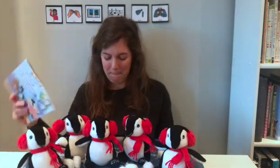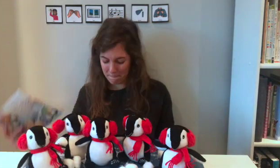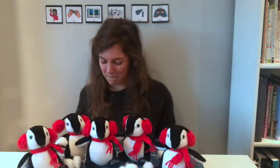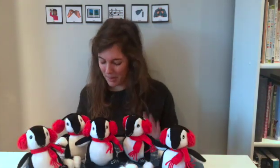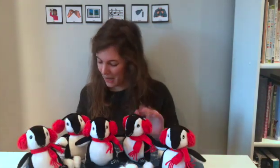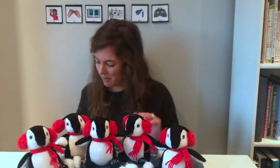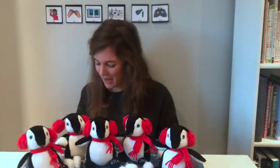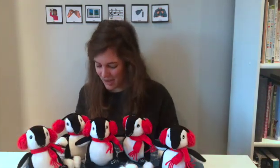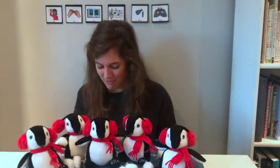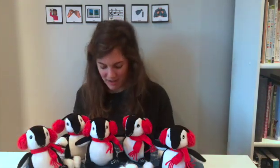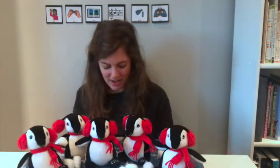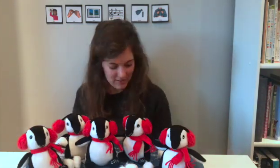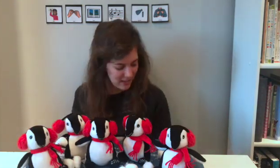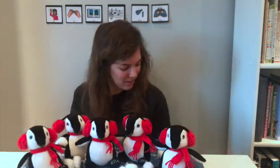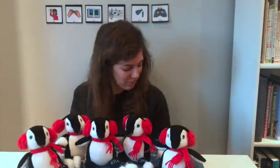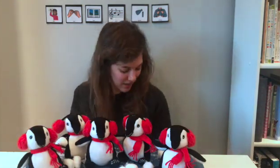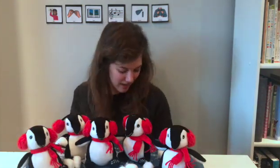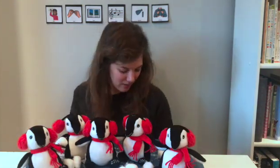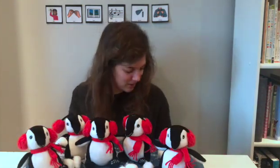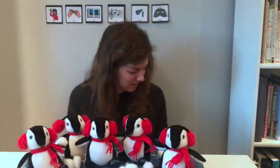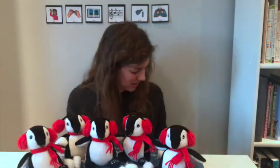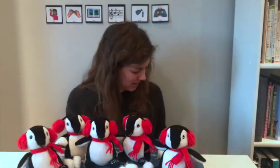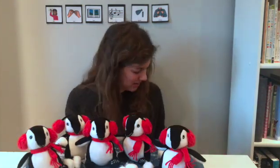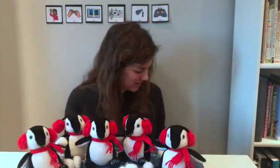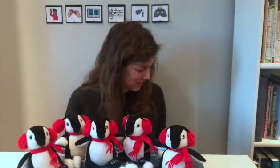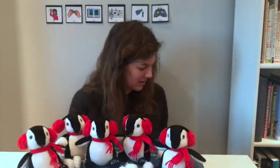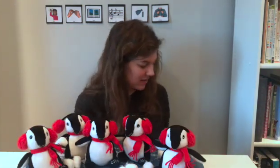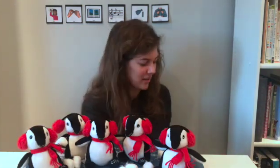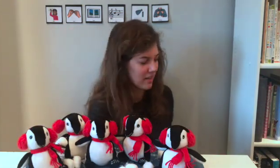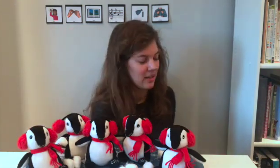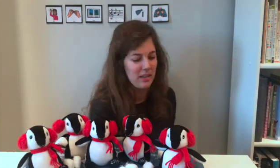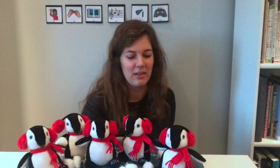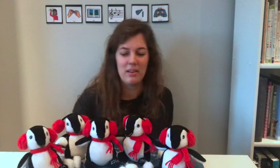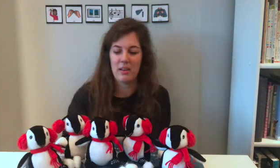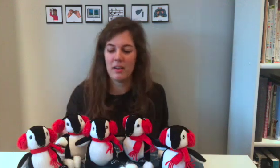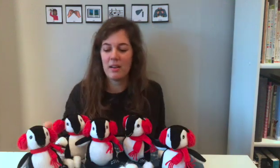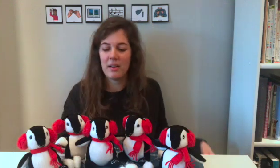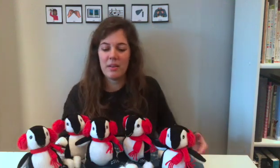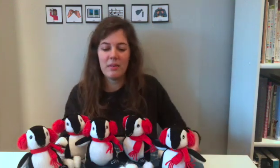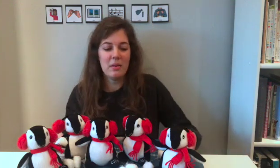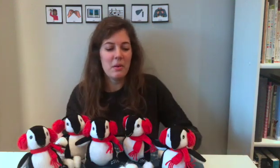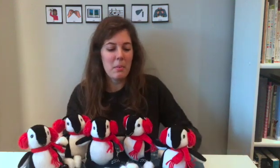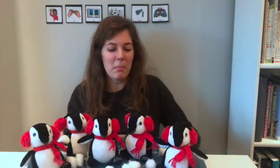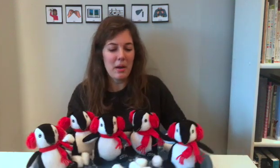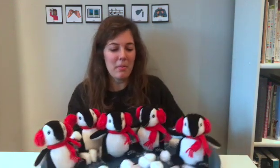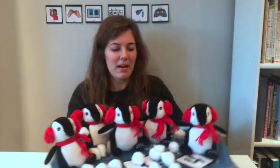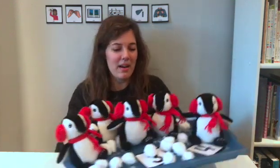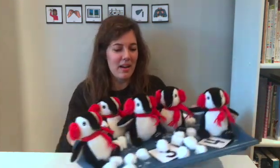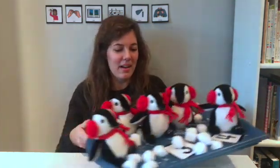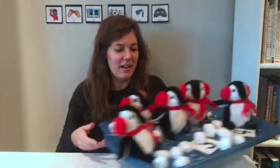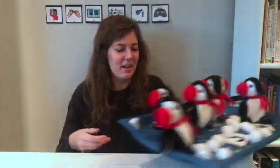1, 2, 3, 4, and 5. Bye bye, 5 little penguins. Here they go. Bye bye.